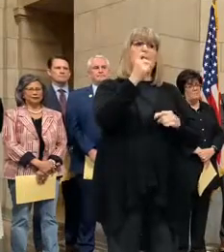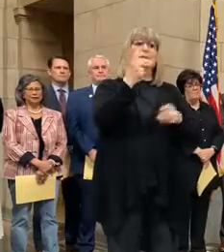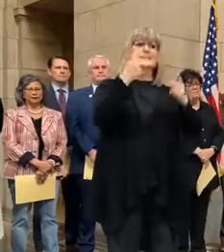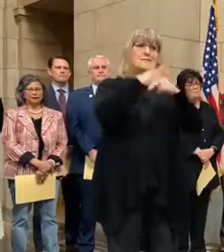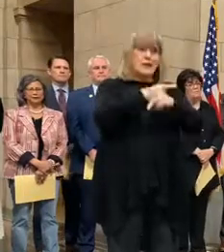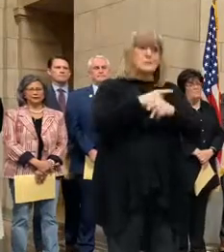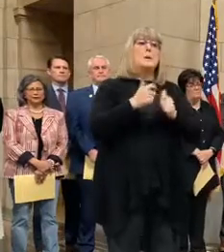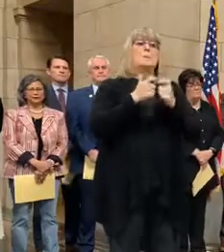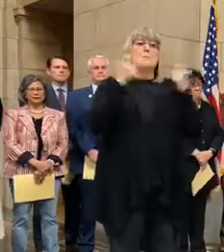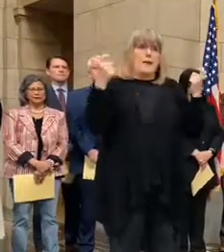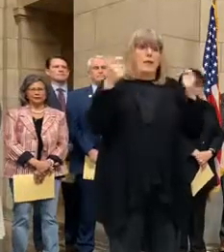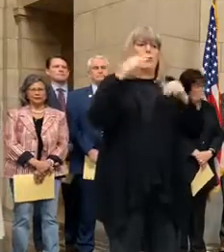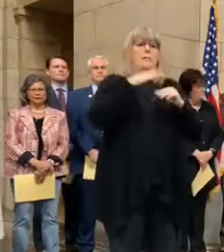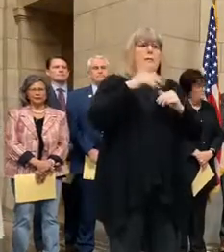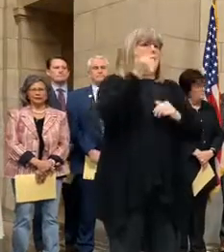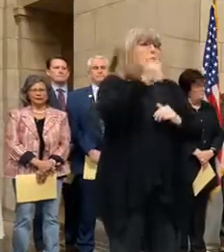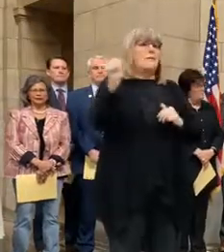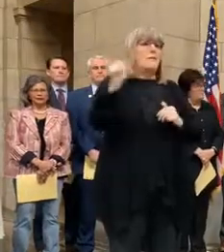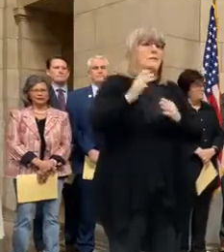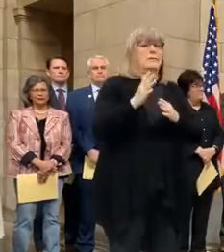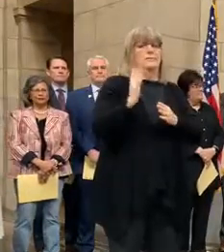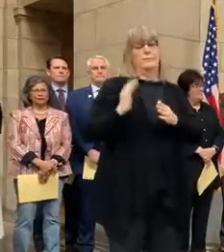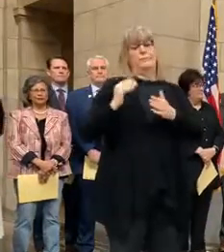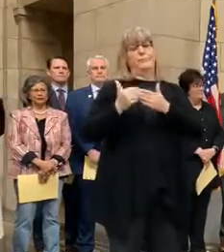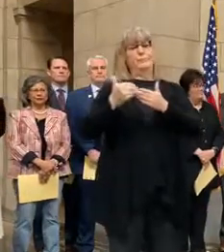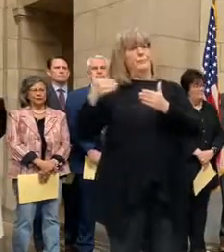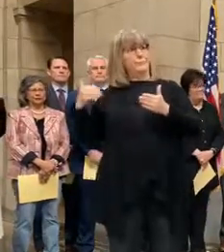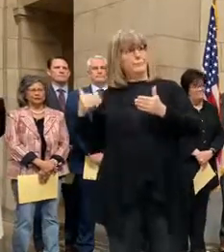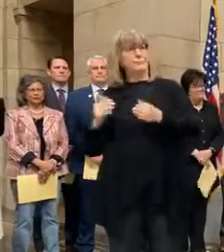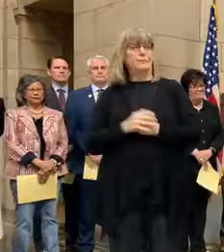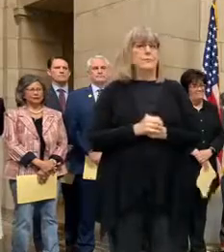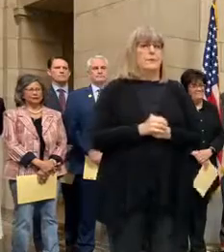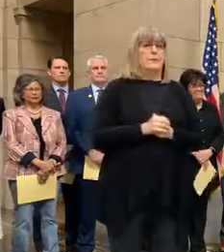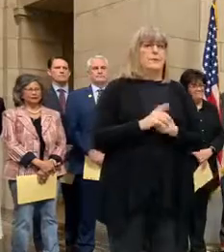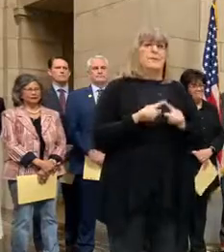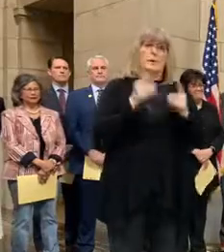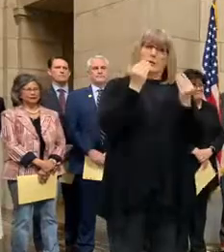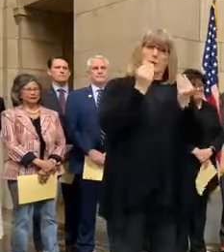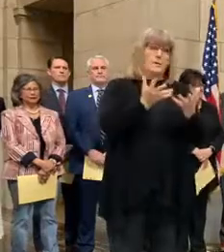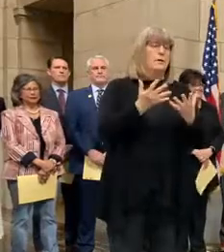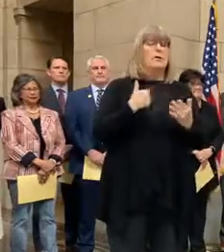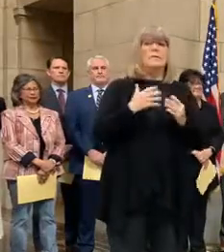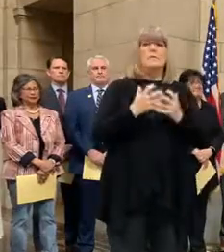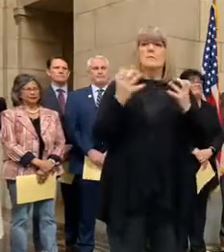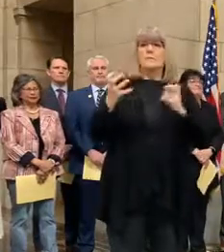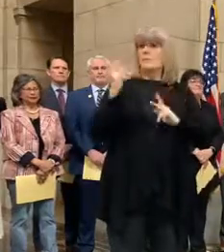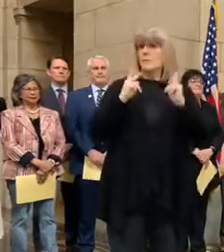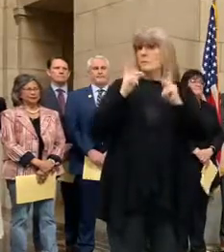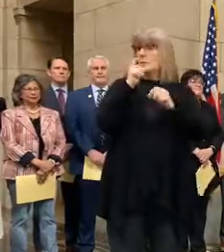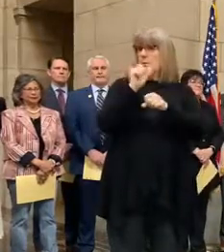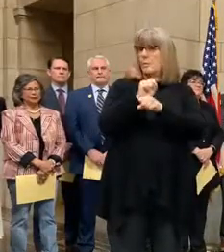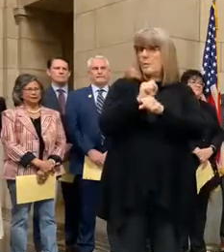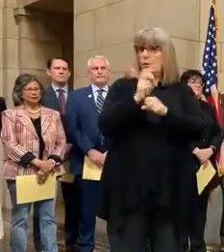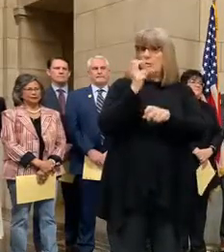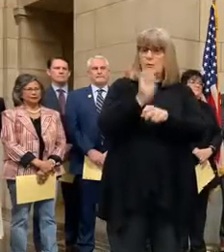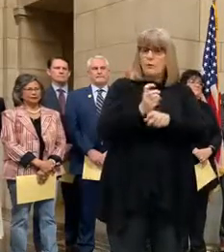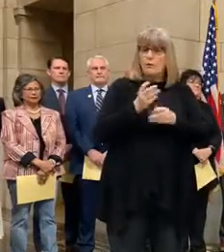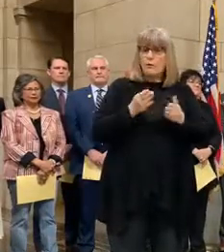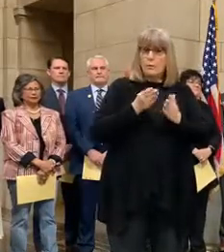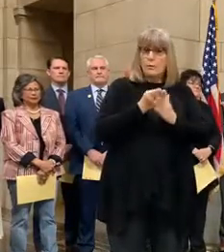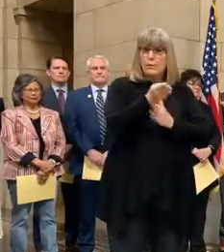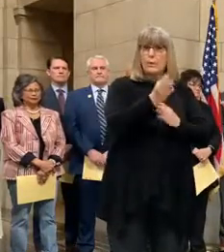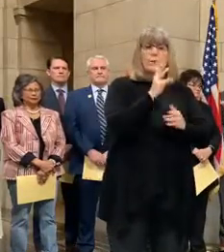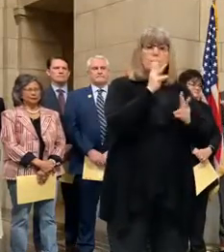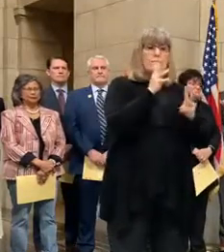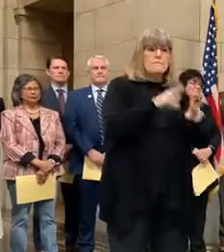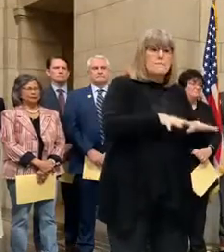than anything that was done prior to this administration. But I got to tell you, we've got a lot of people that worked hard through the floods and the pandemic to